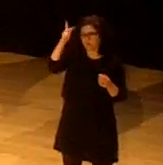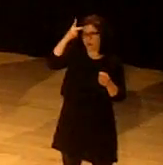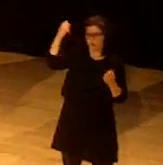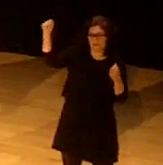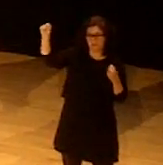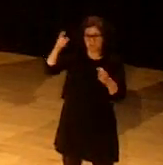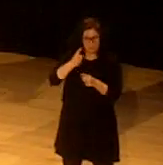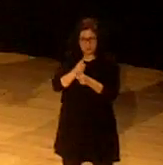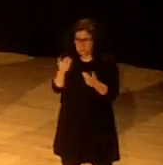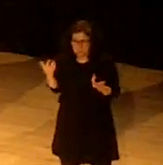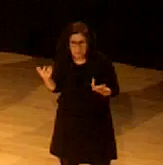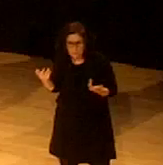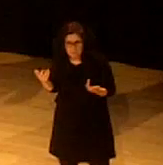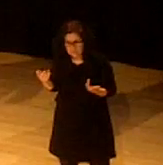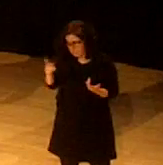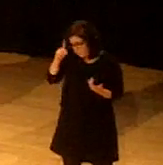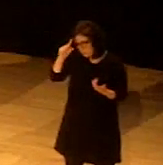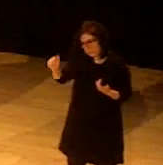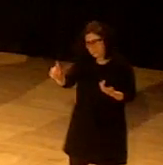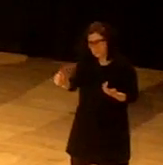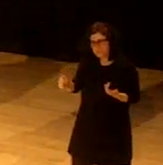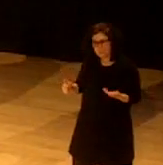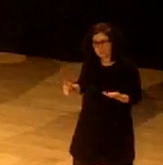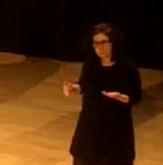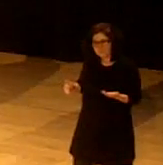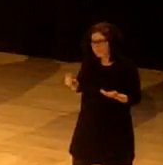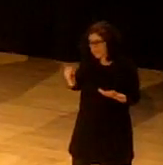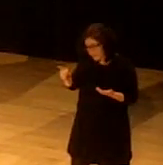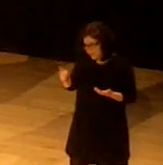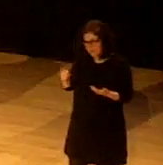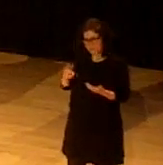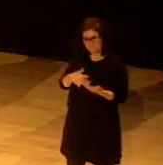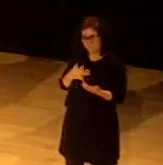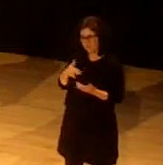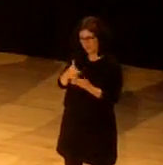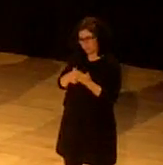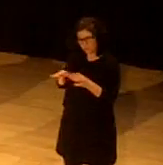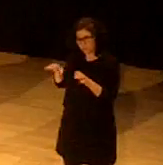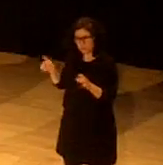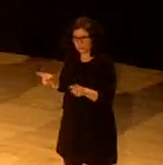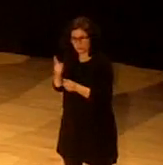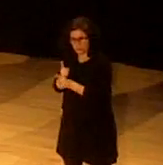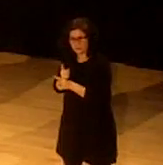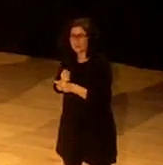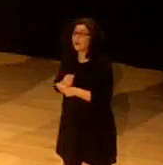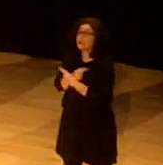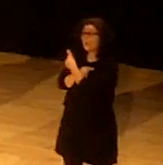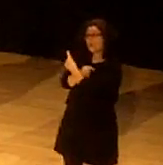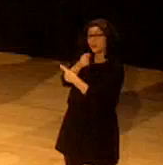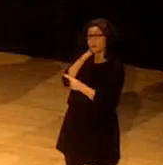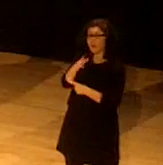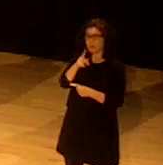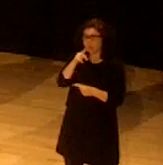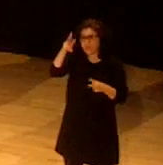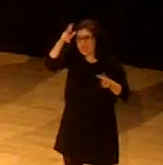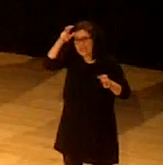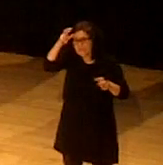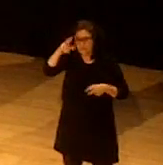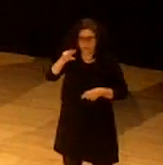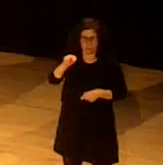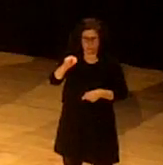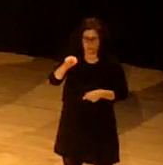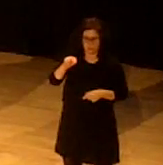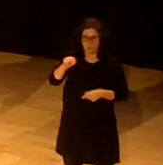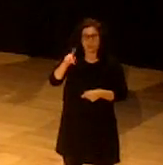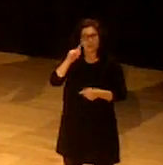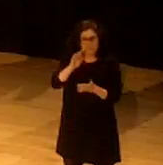matter. It's about the idea of believing that what you're doing is right. The mother is not malicious. She believes everything she's doing is